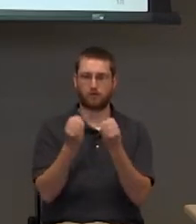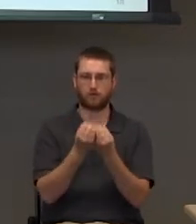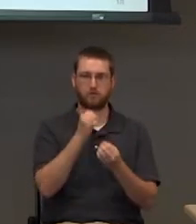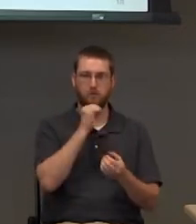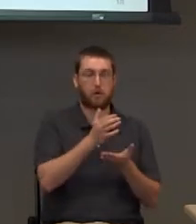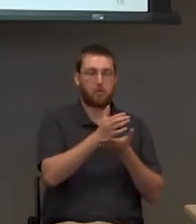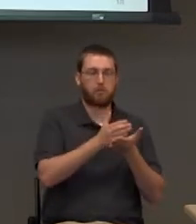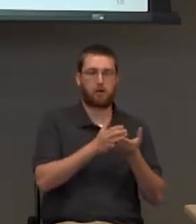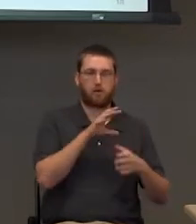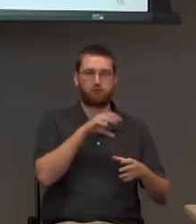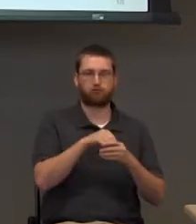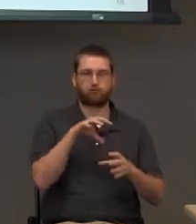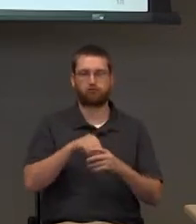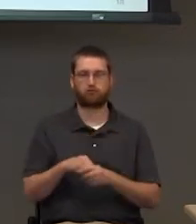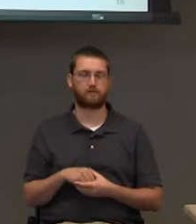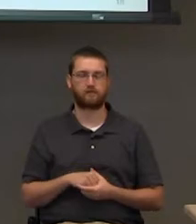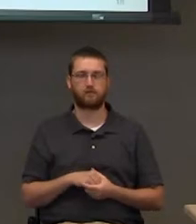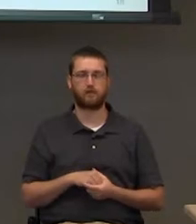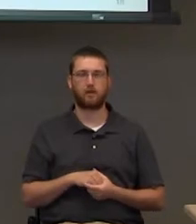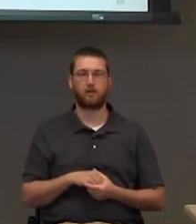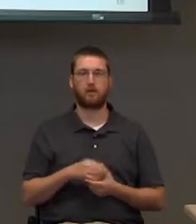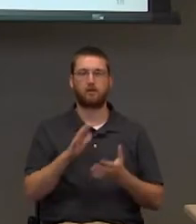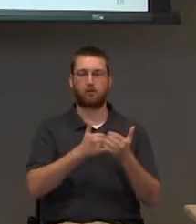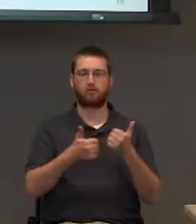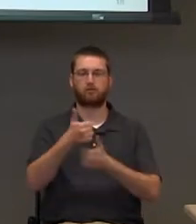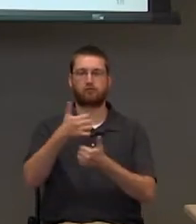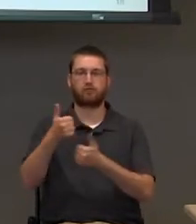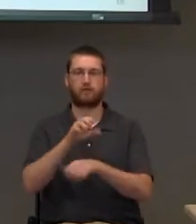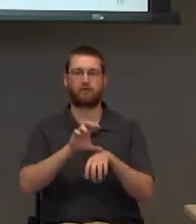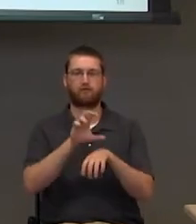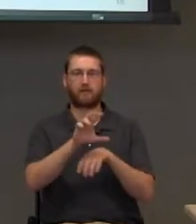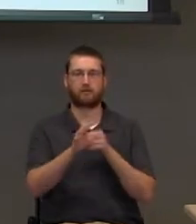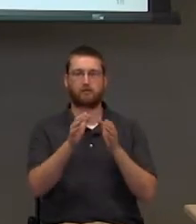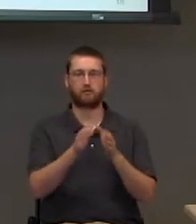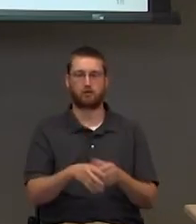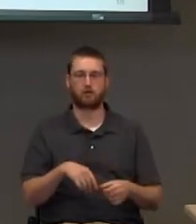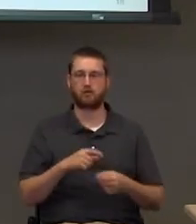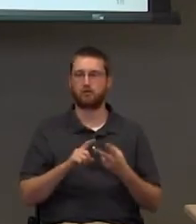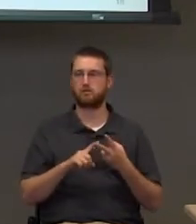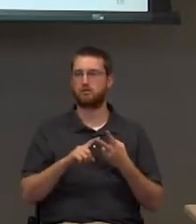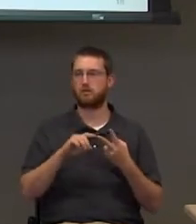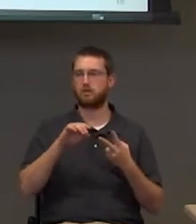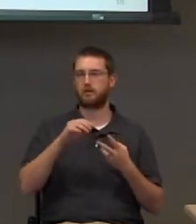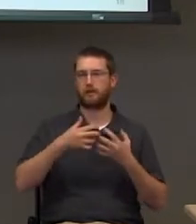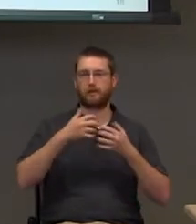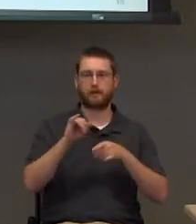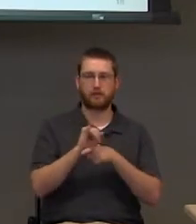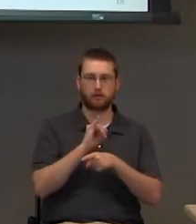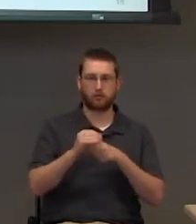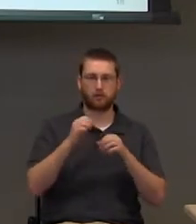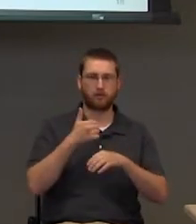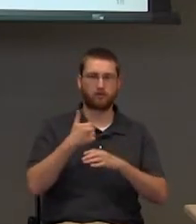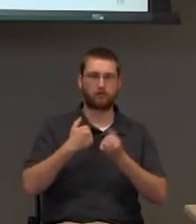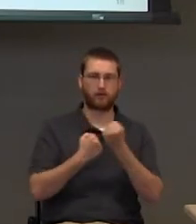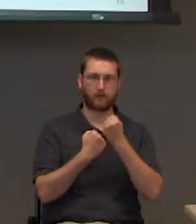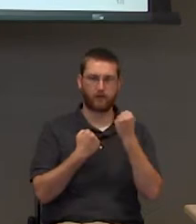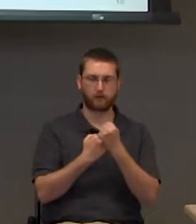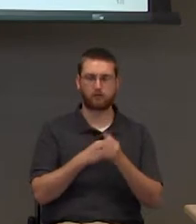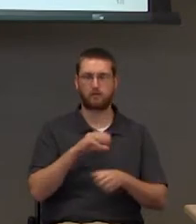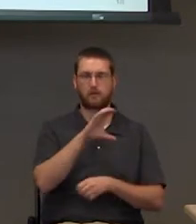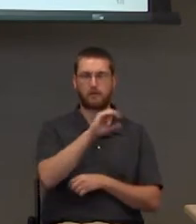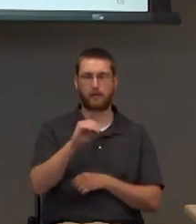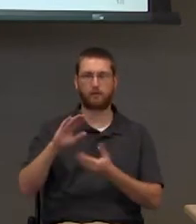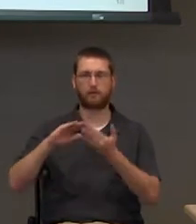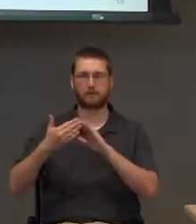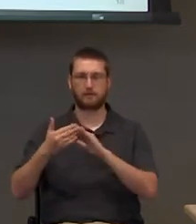You have up there private investors, your chairman's investors, for example, the Industrial Foundation, the county and the city, which are already investors, that's why they're blue.